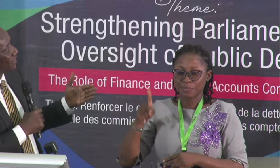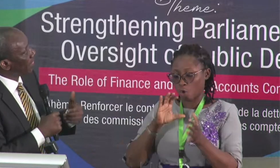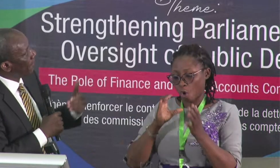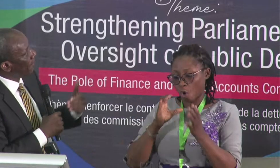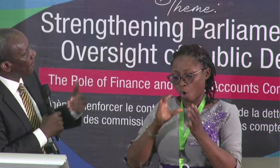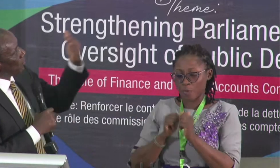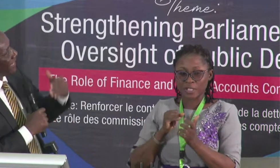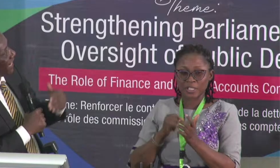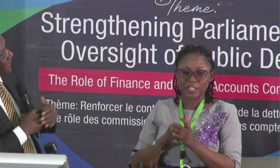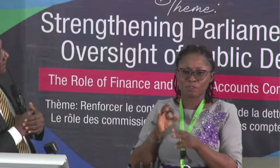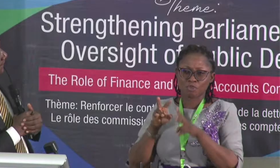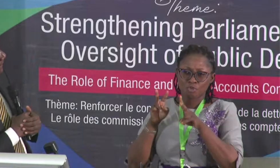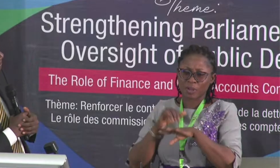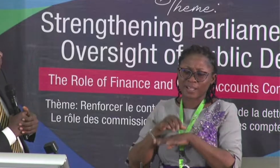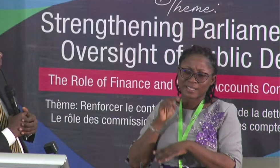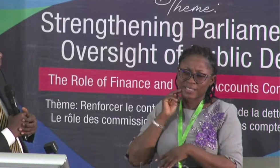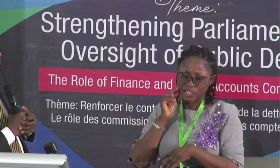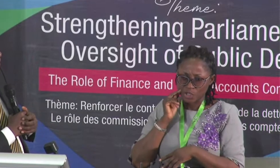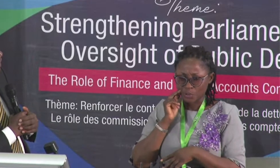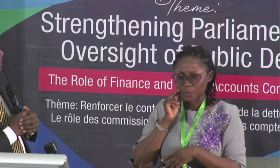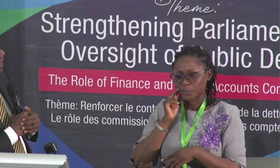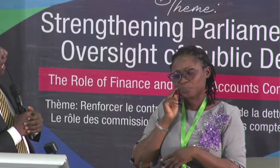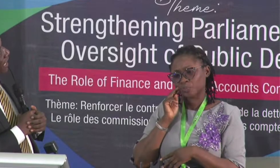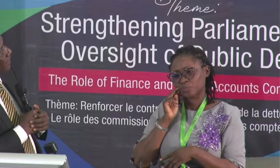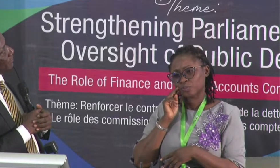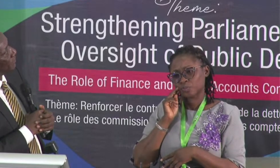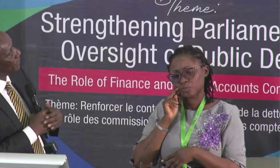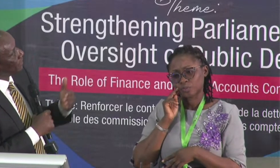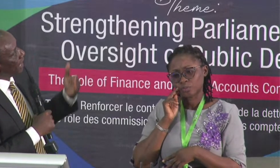GDP? So if you look at Nigeria,